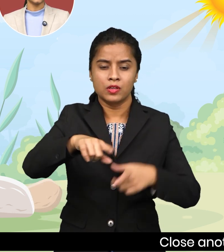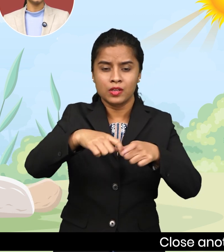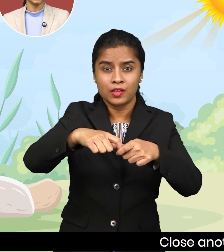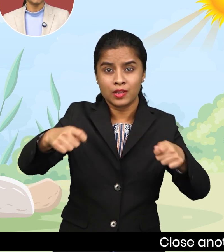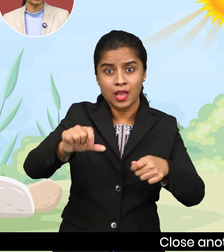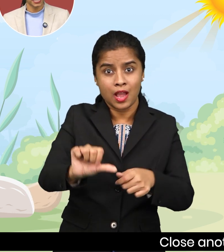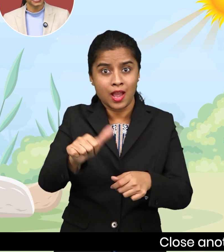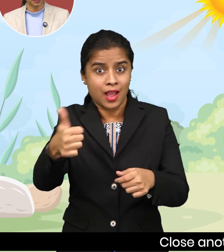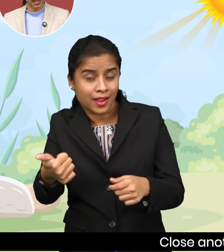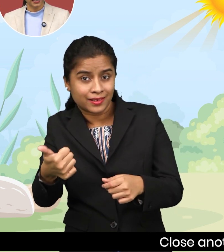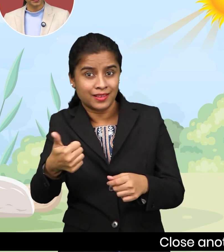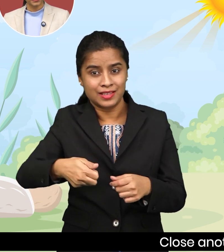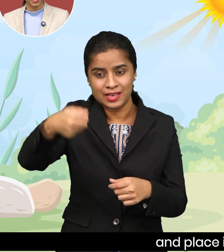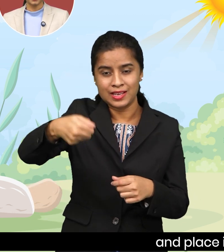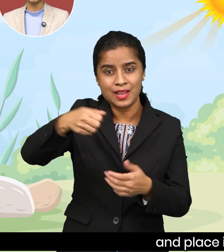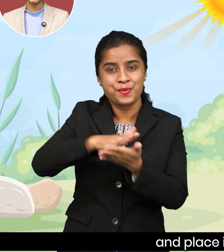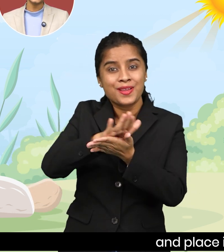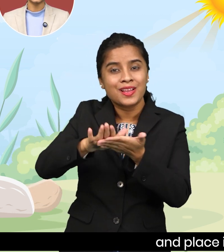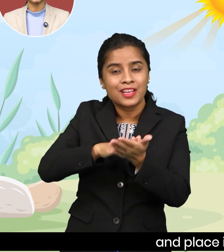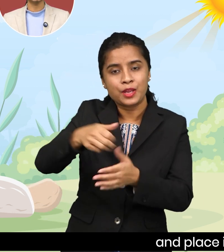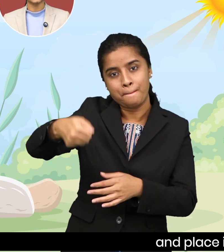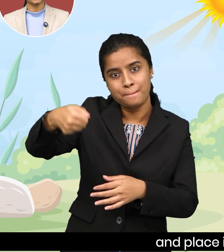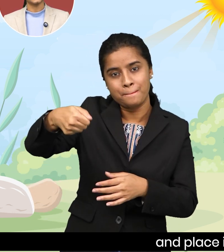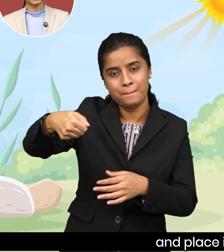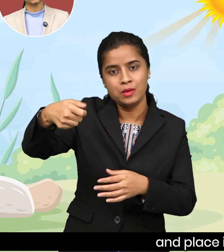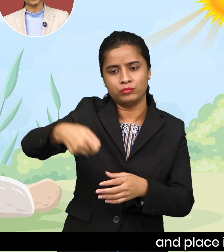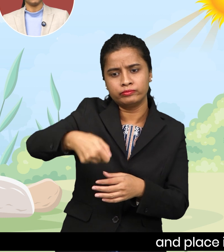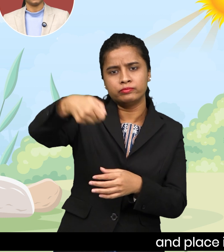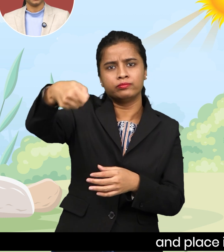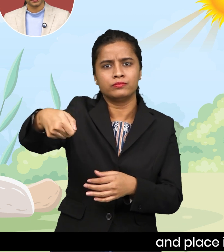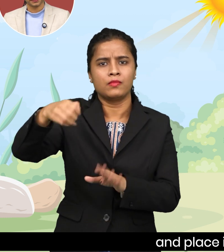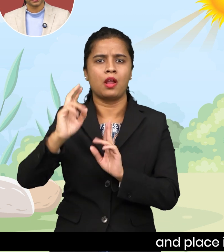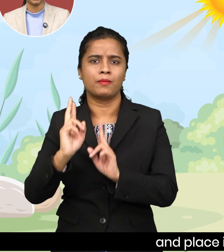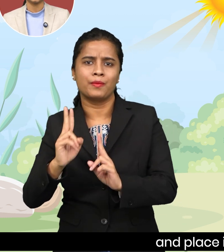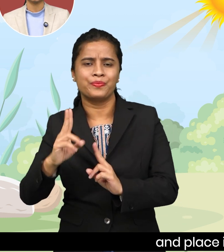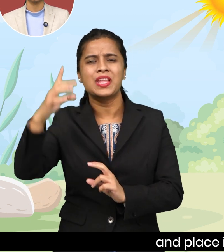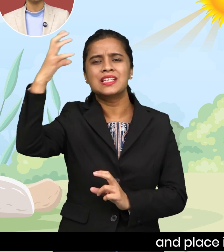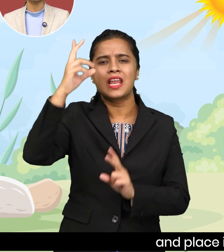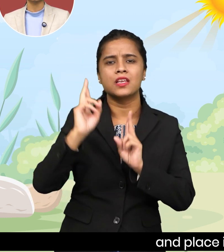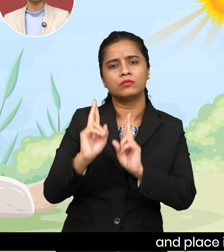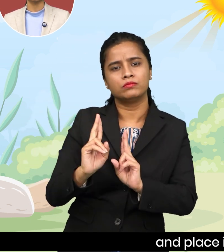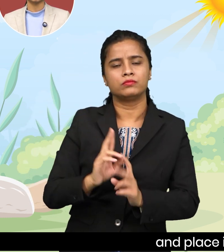Close another empty plastic bag and place it in the sunlight as well.